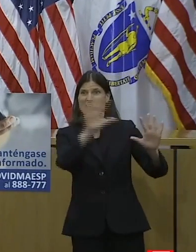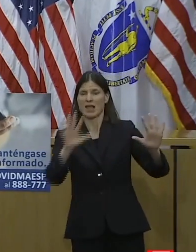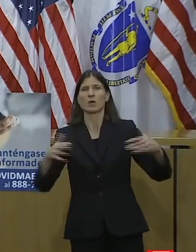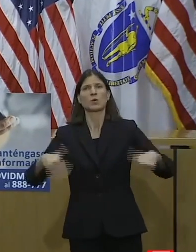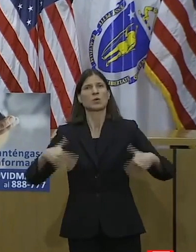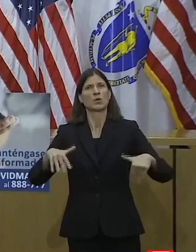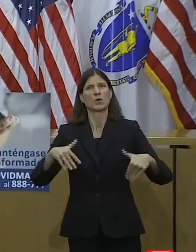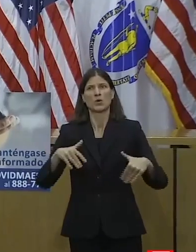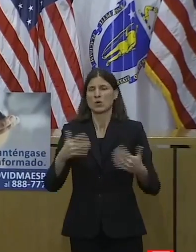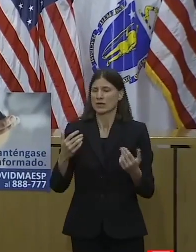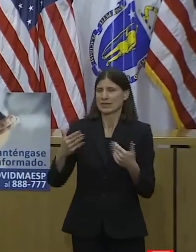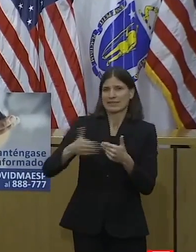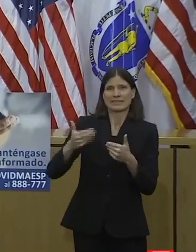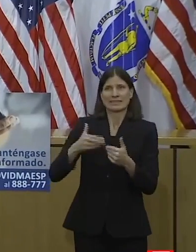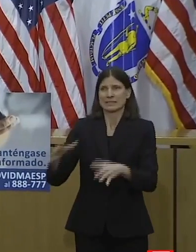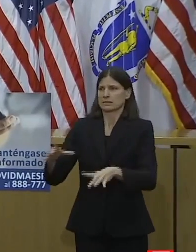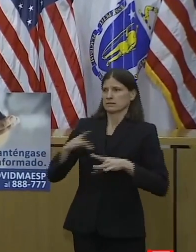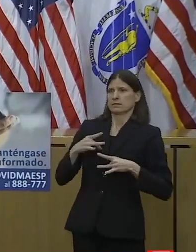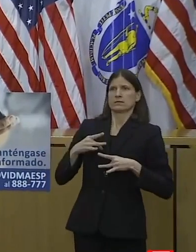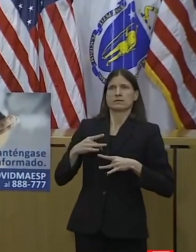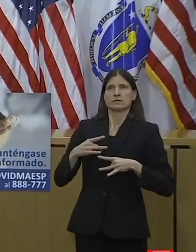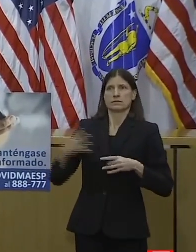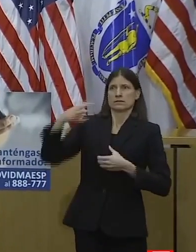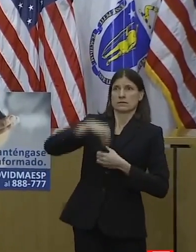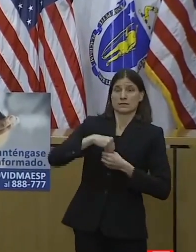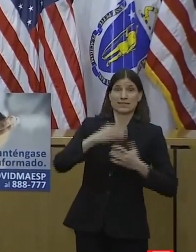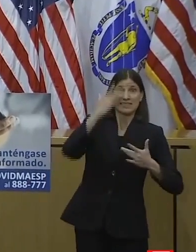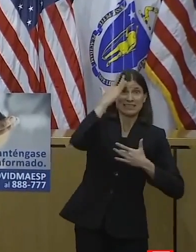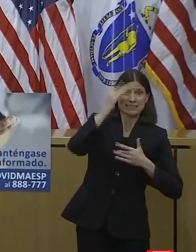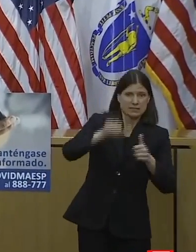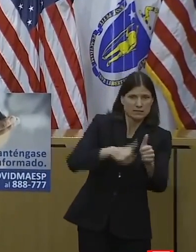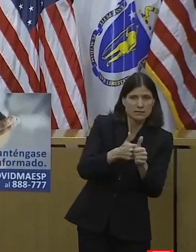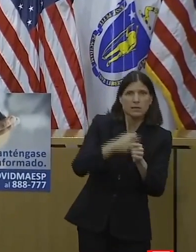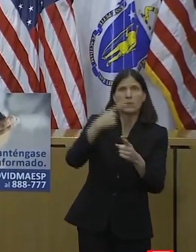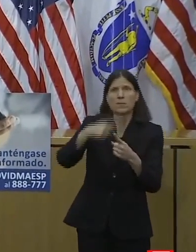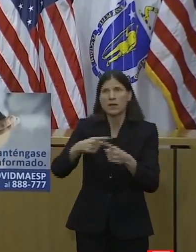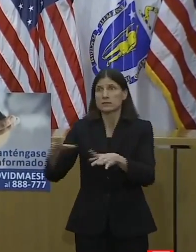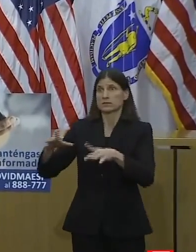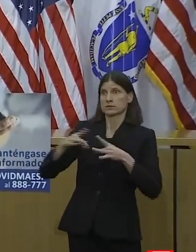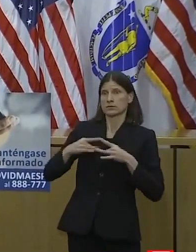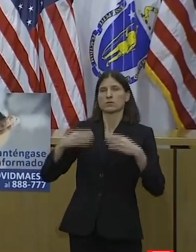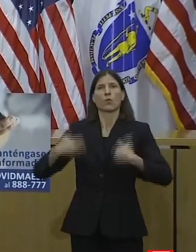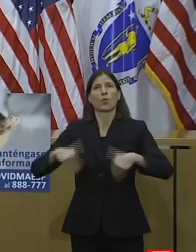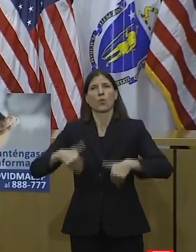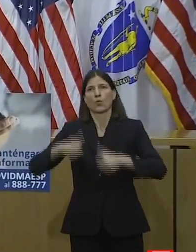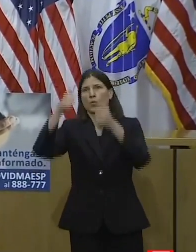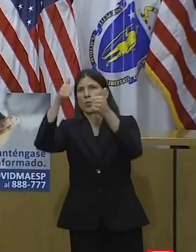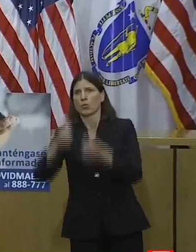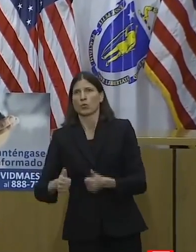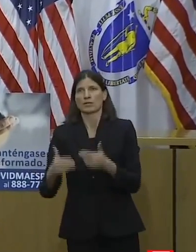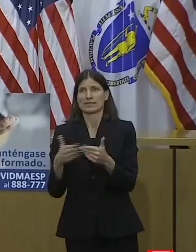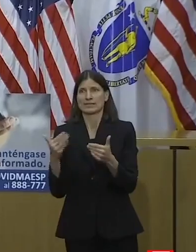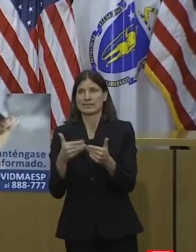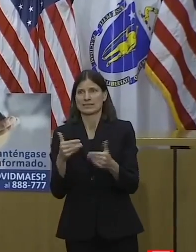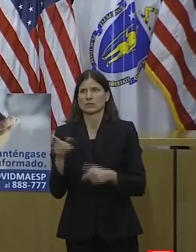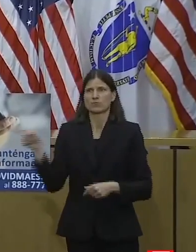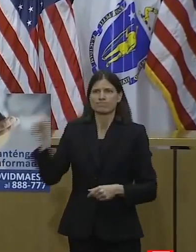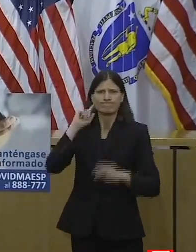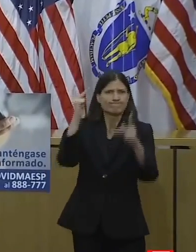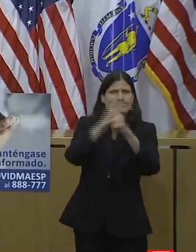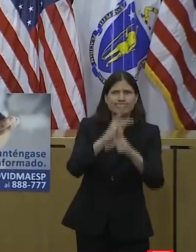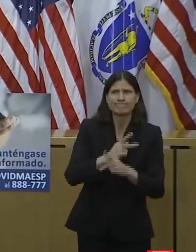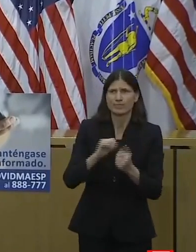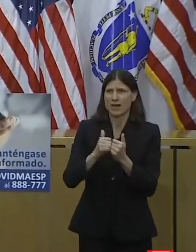COVID-19. That's why we were among the first states in the country to implement stringent visitation restrictions and screening guidelines